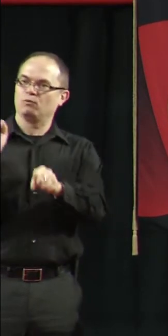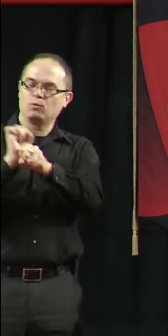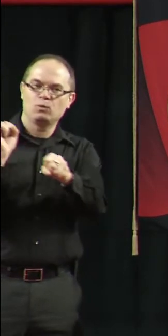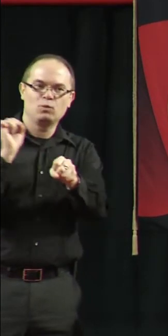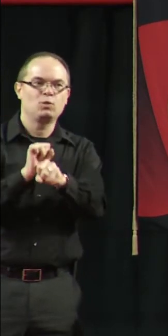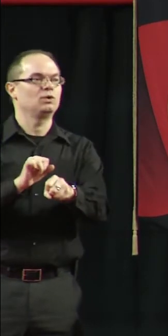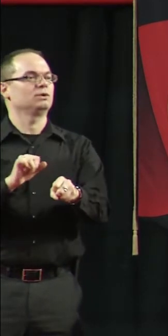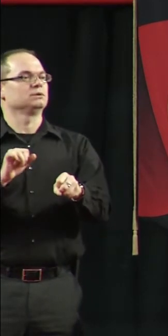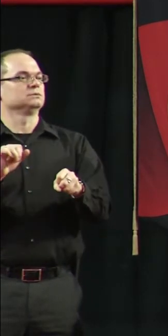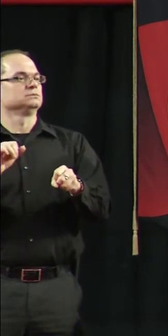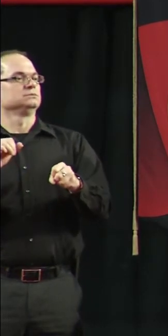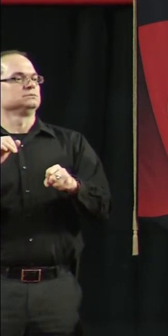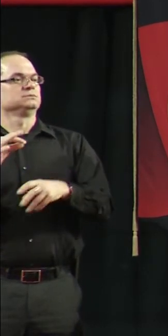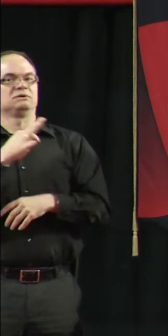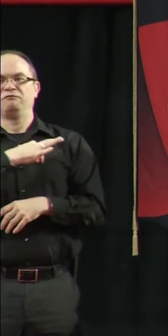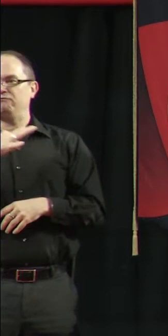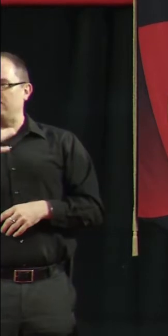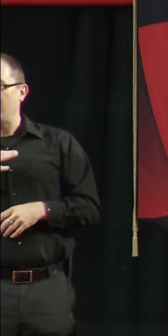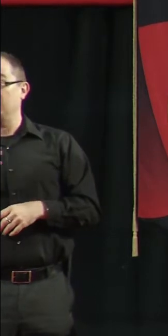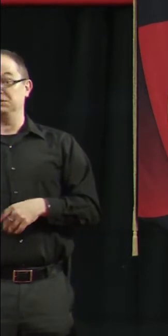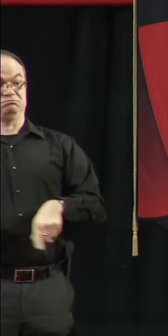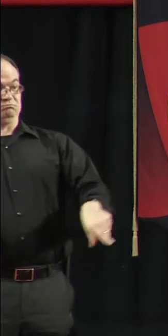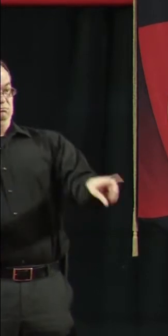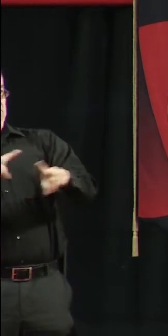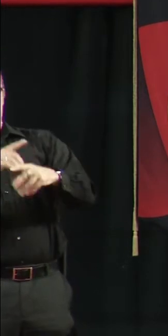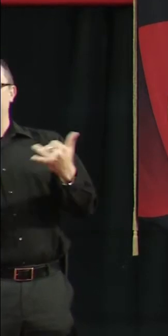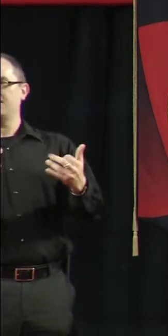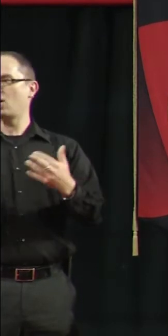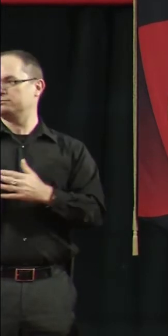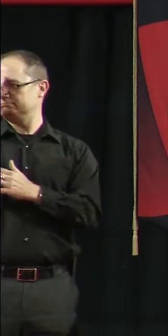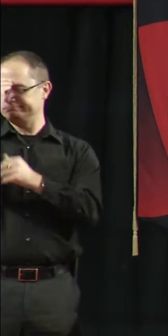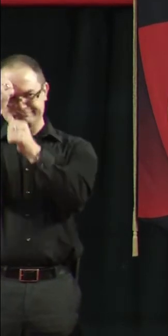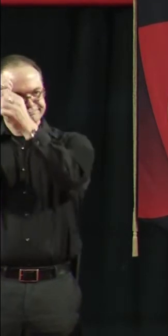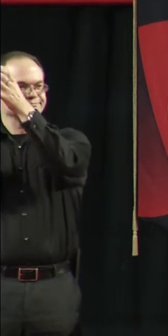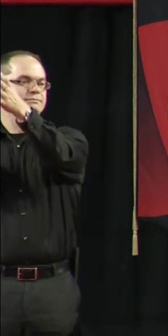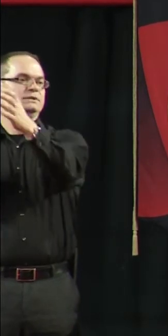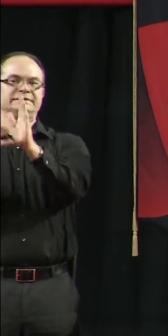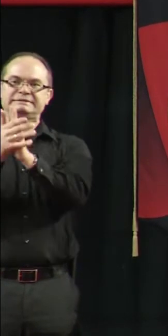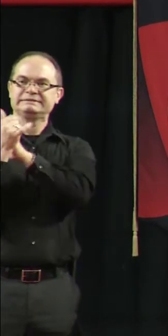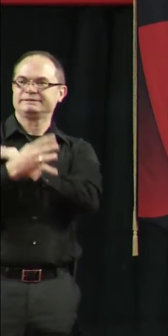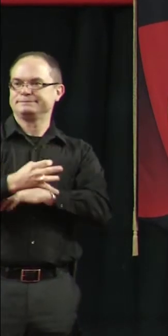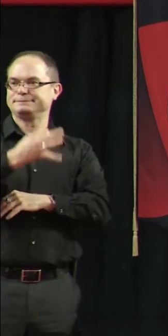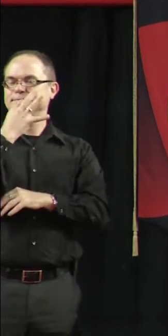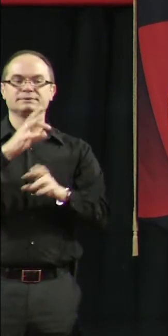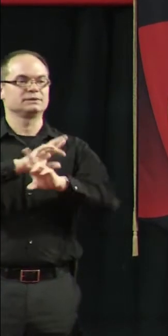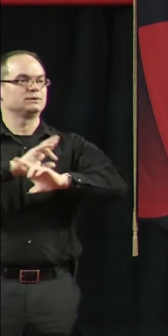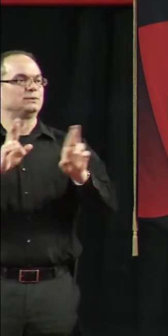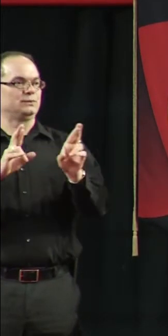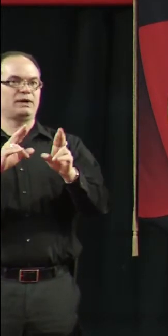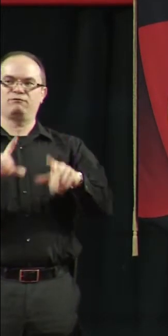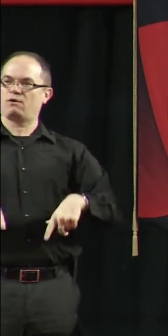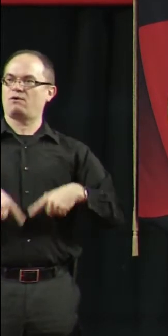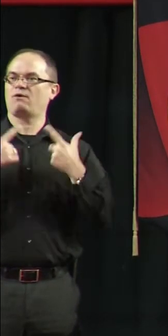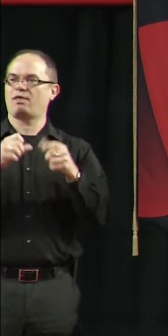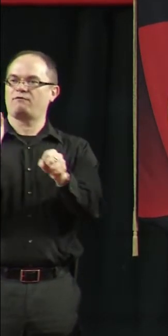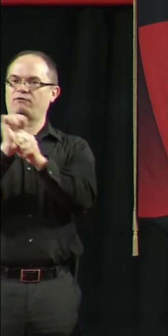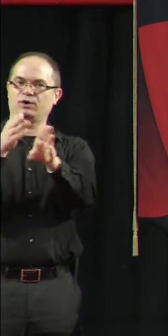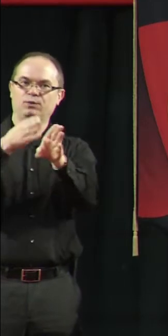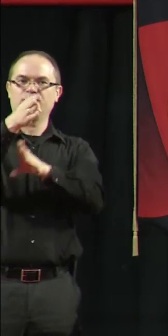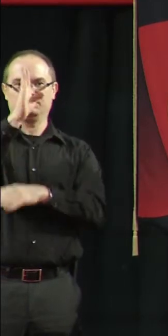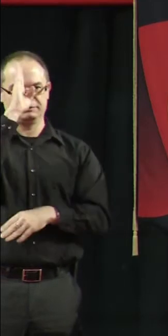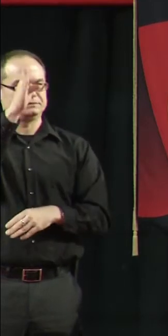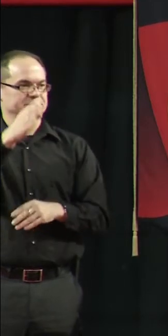and efforts of Lamar's faculty, our graduates are knowledgeable, highly skilled, and fully prepared for life and